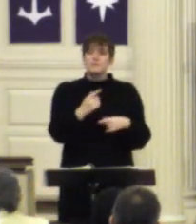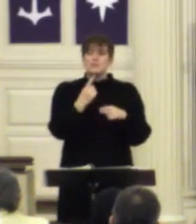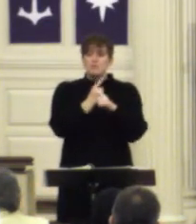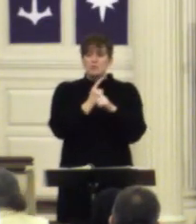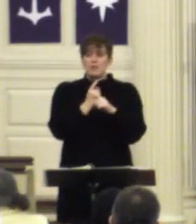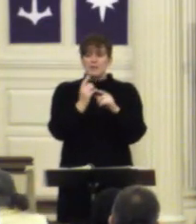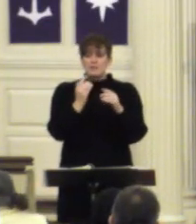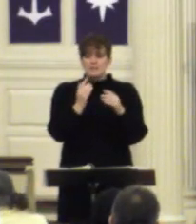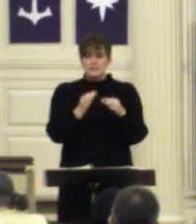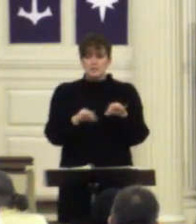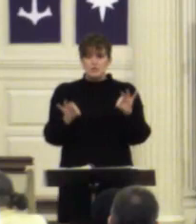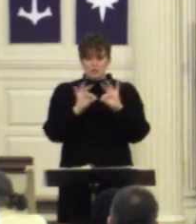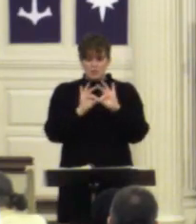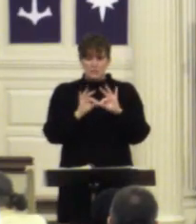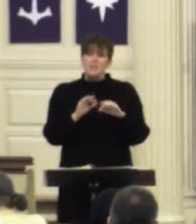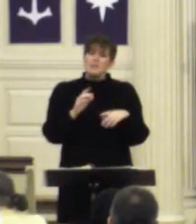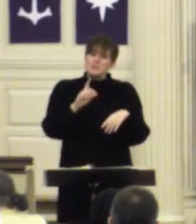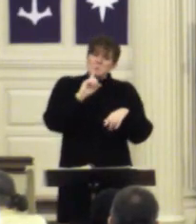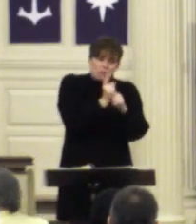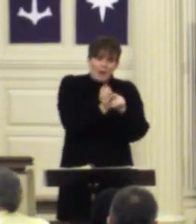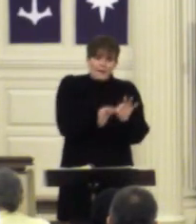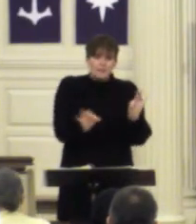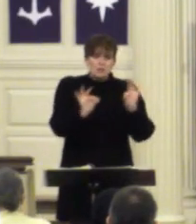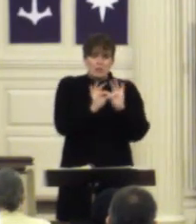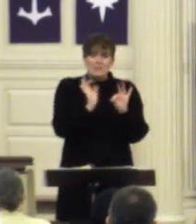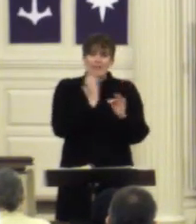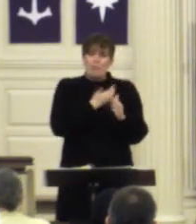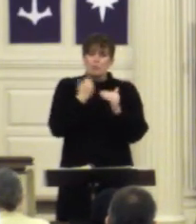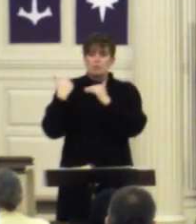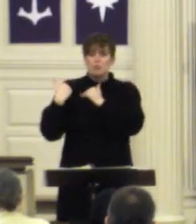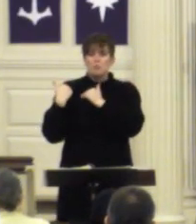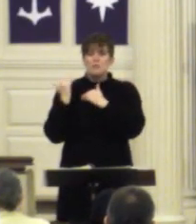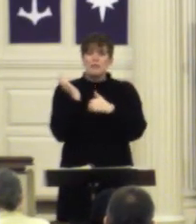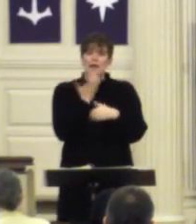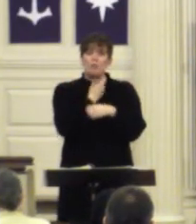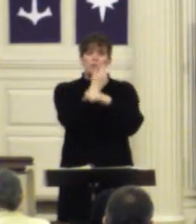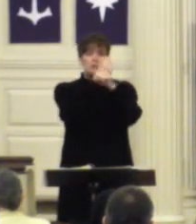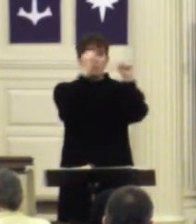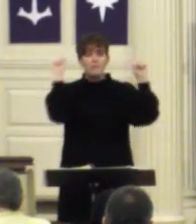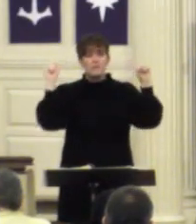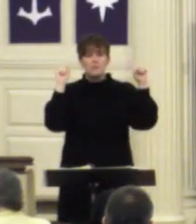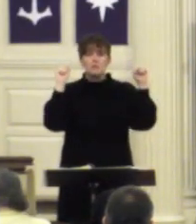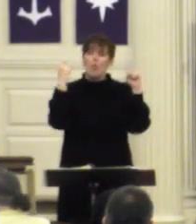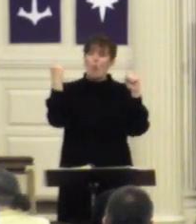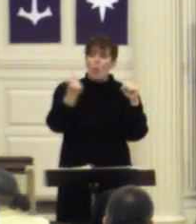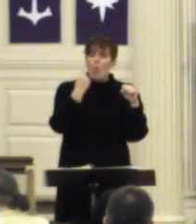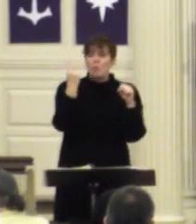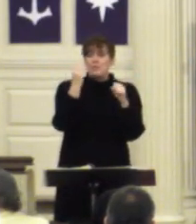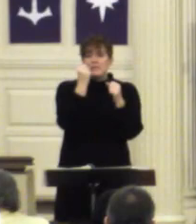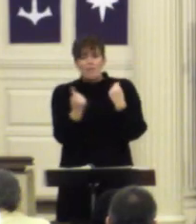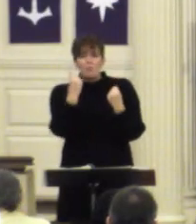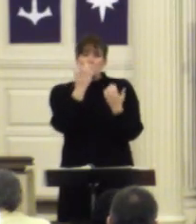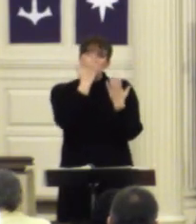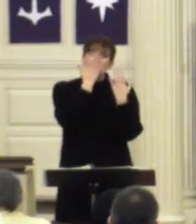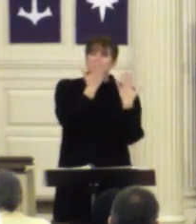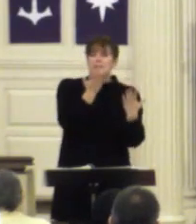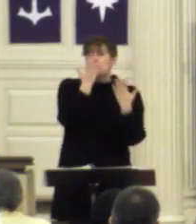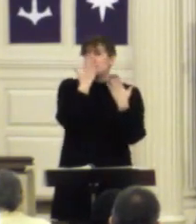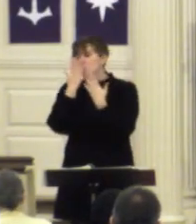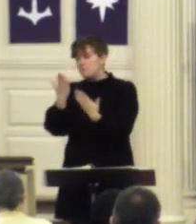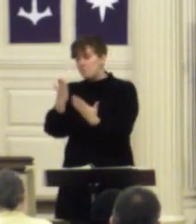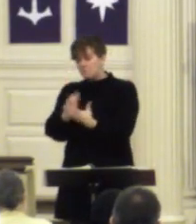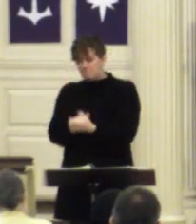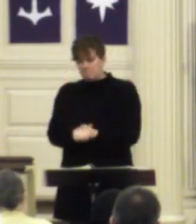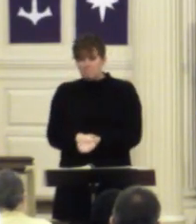It is, right it is truly right and just, our duty and our salvation, always and everywhere to give you thanks.